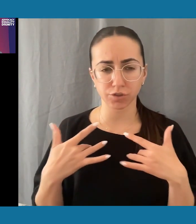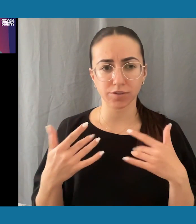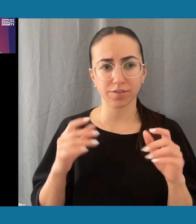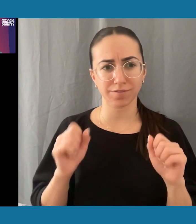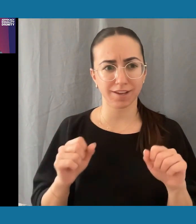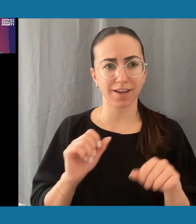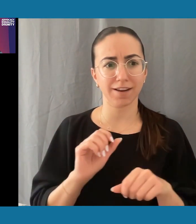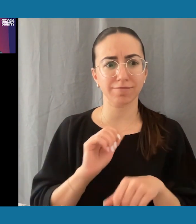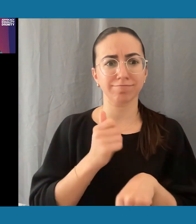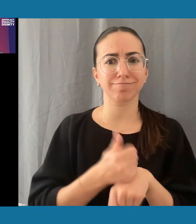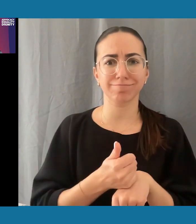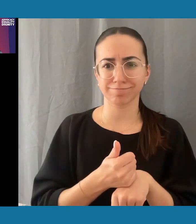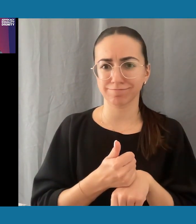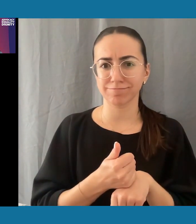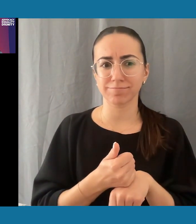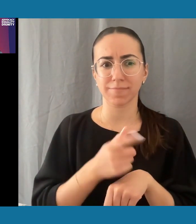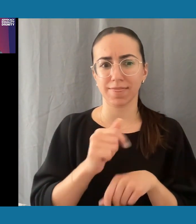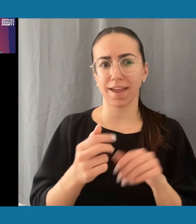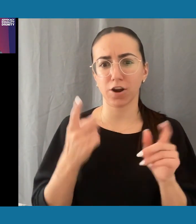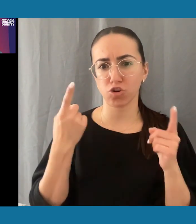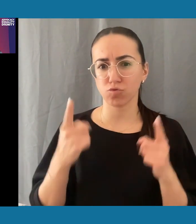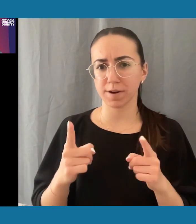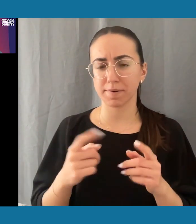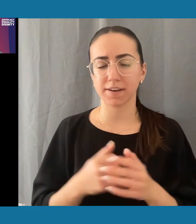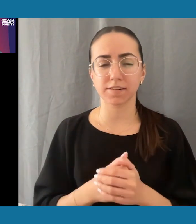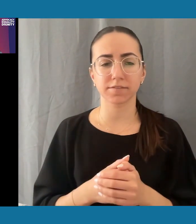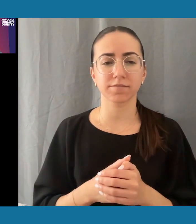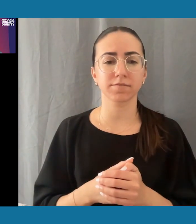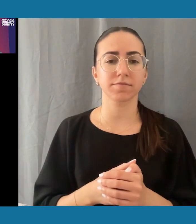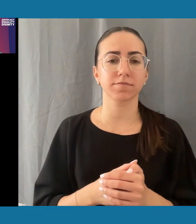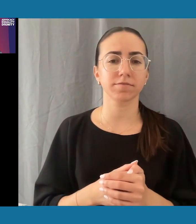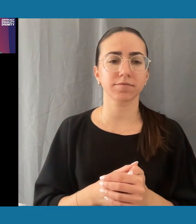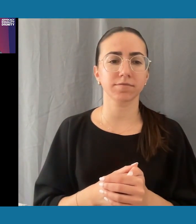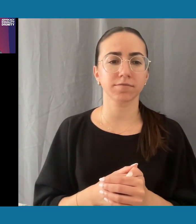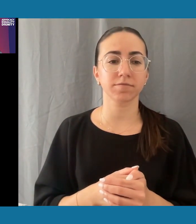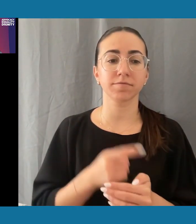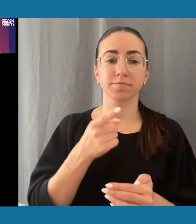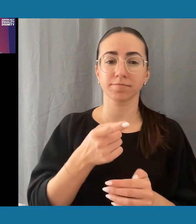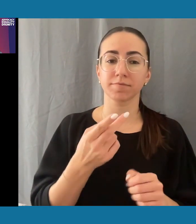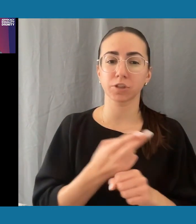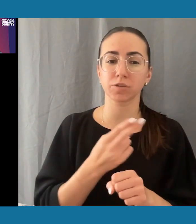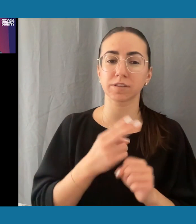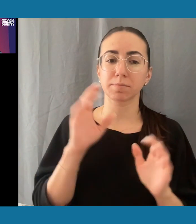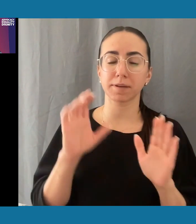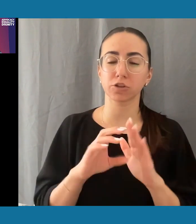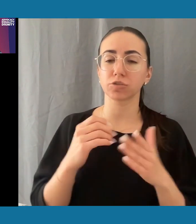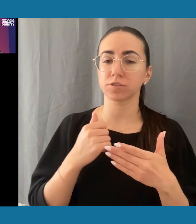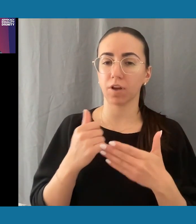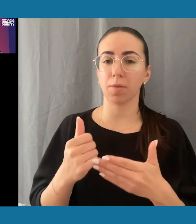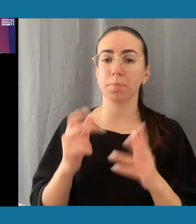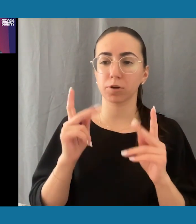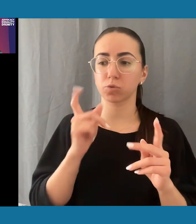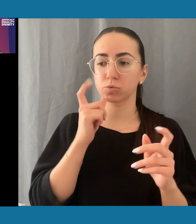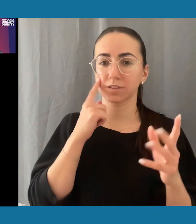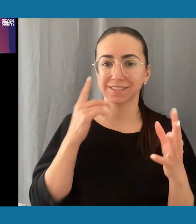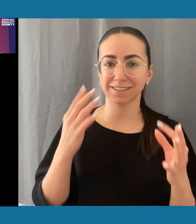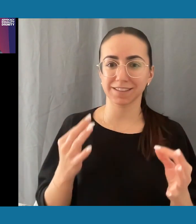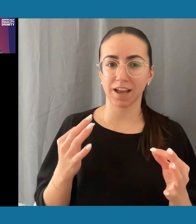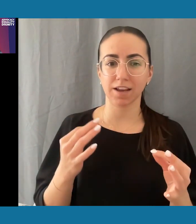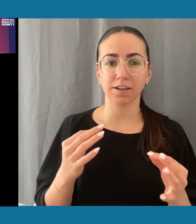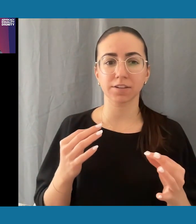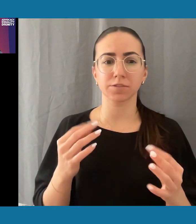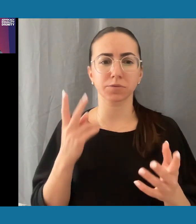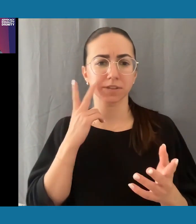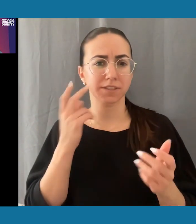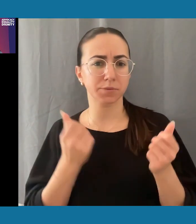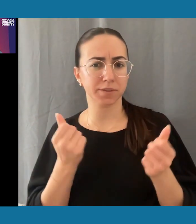The fact that this document uses pictures to help the decision maker understand what they are deciding and what they are signing does not make it